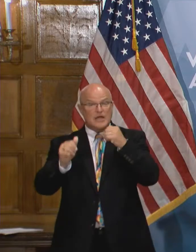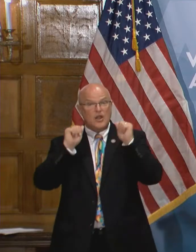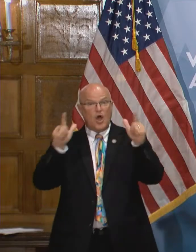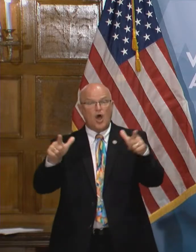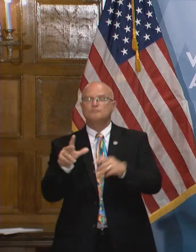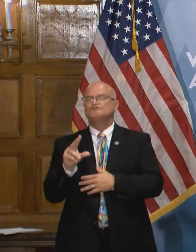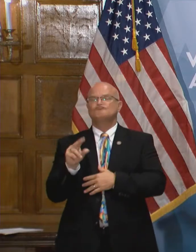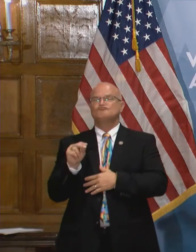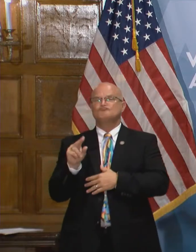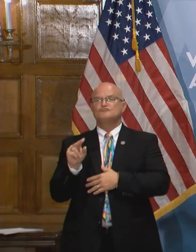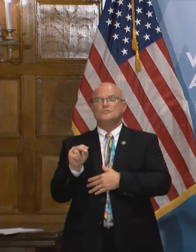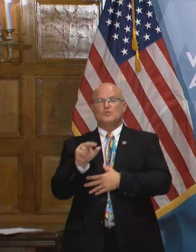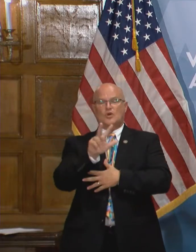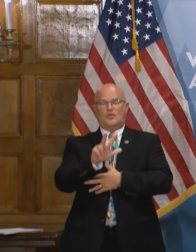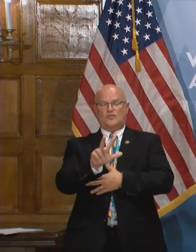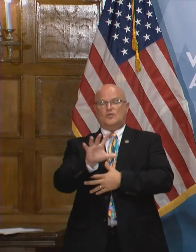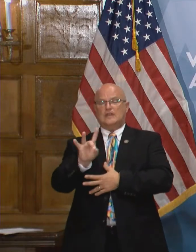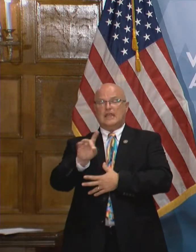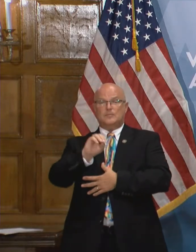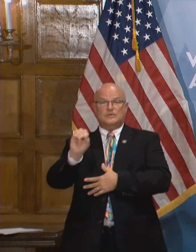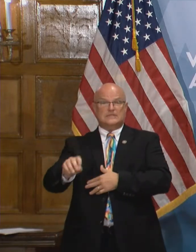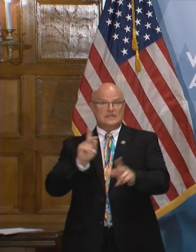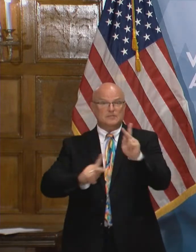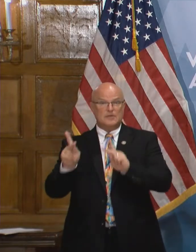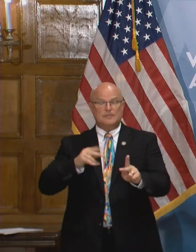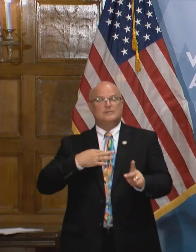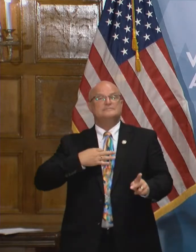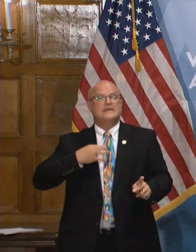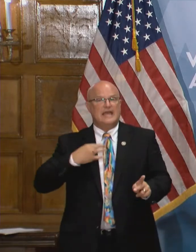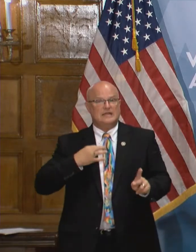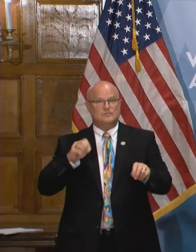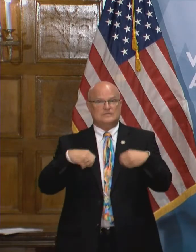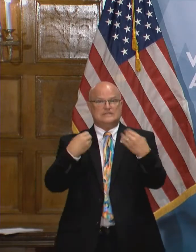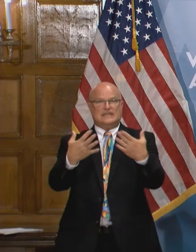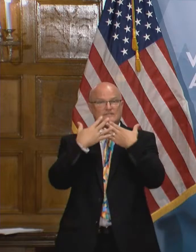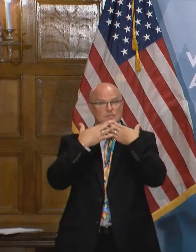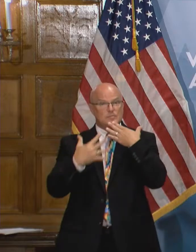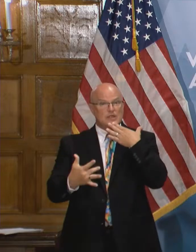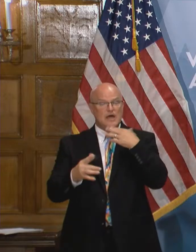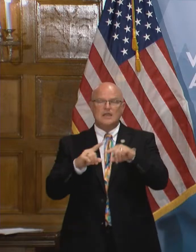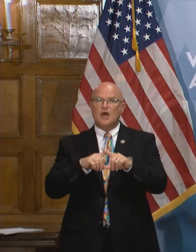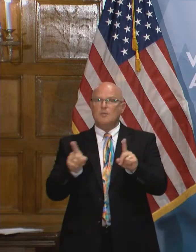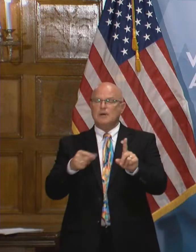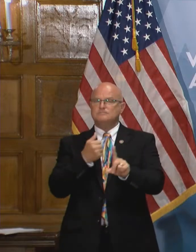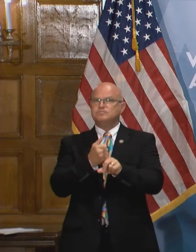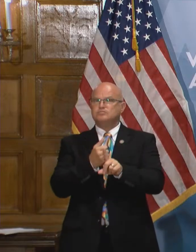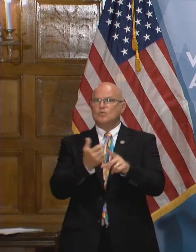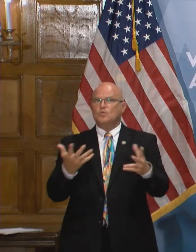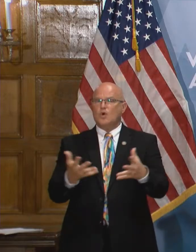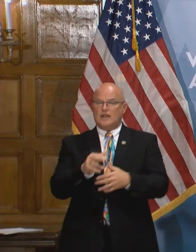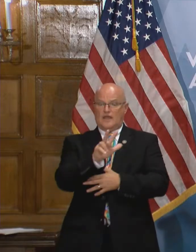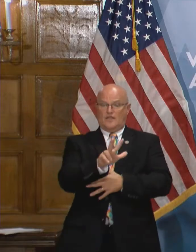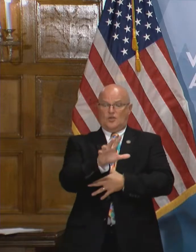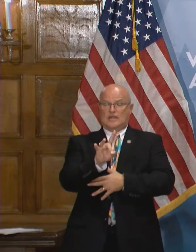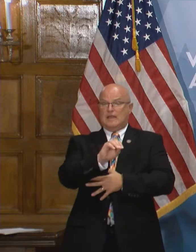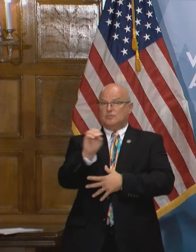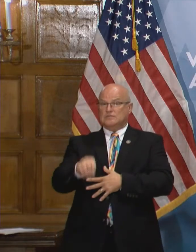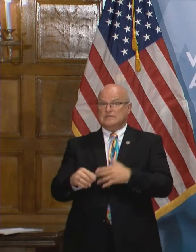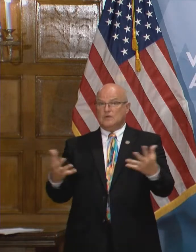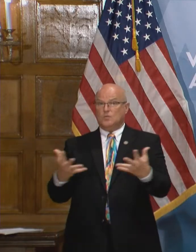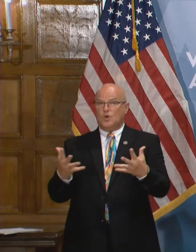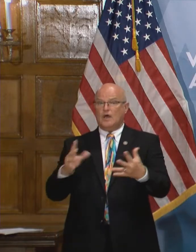fact, only 38% of the population is eligible to give blood. But what is so striking is that of that